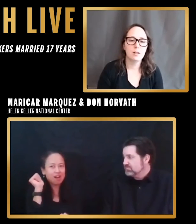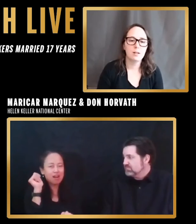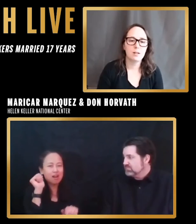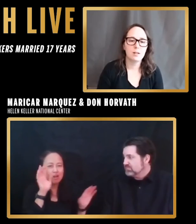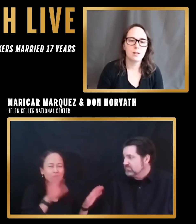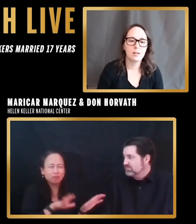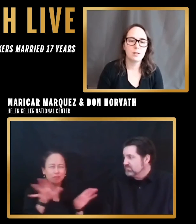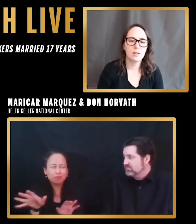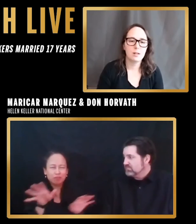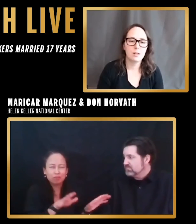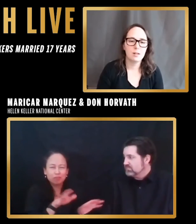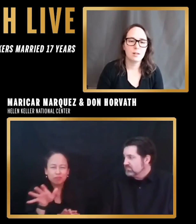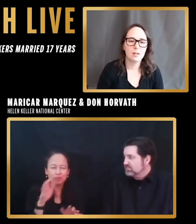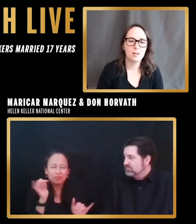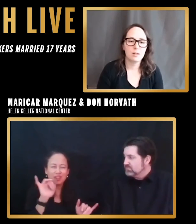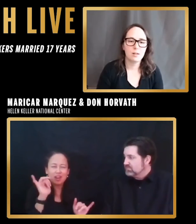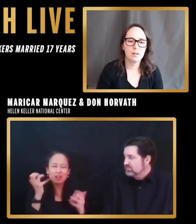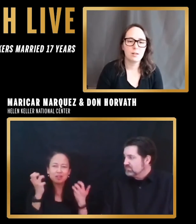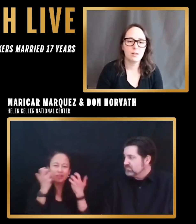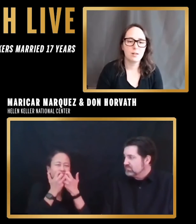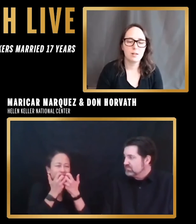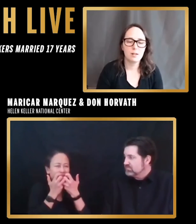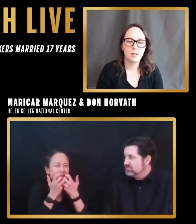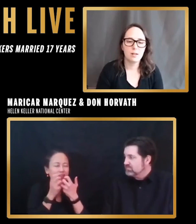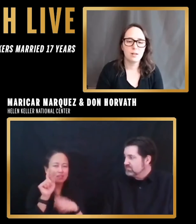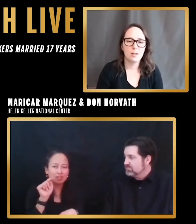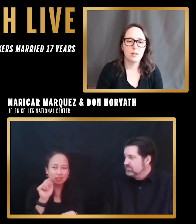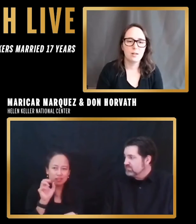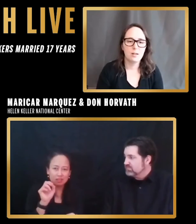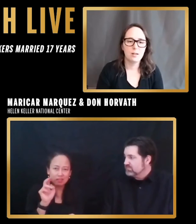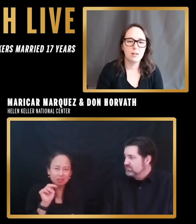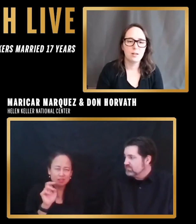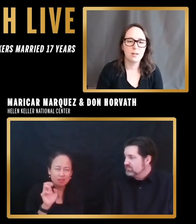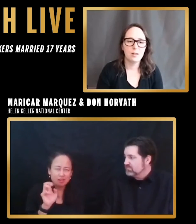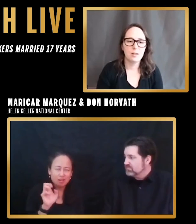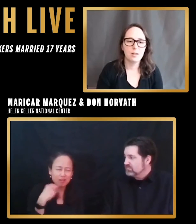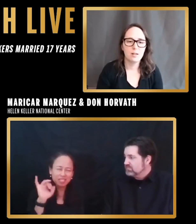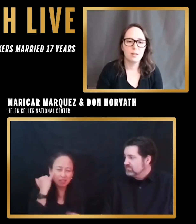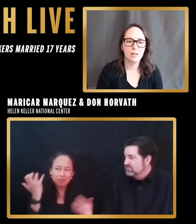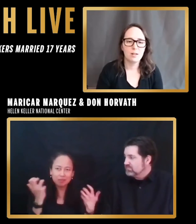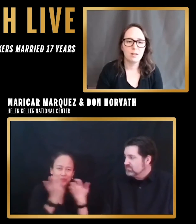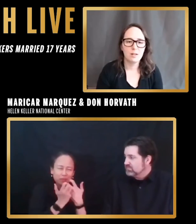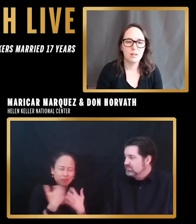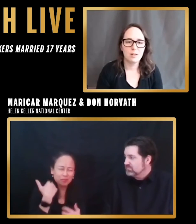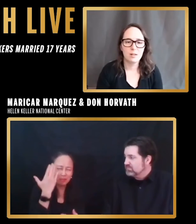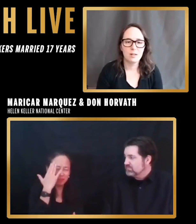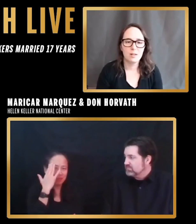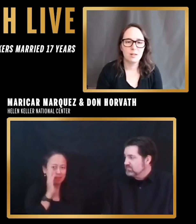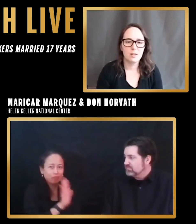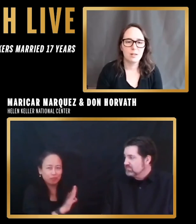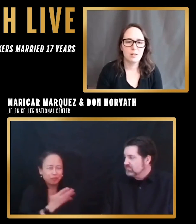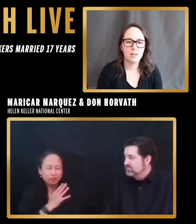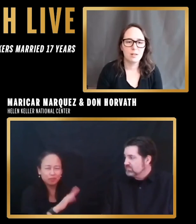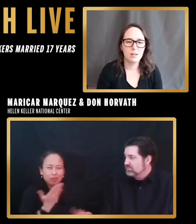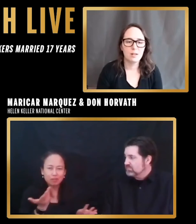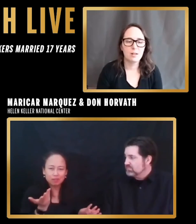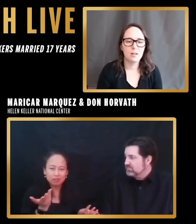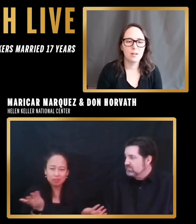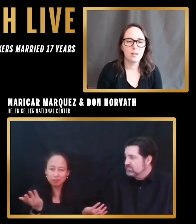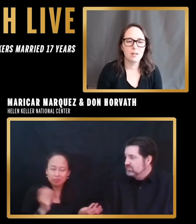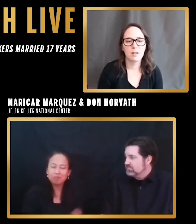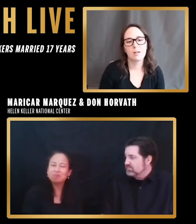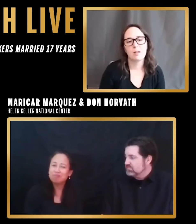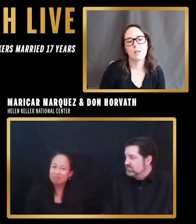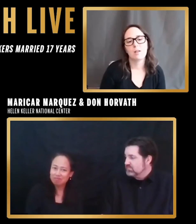know Don. I know him. I know his movements. I know the pace of his movements. And a